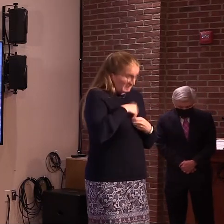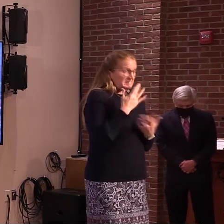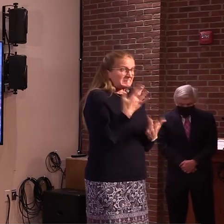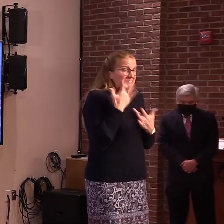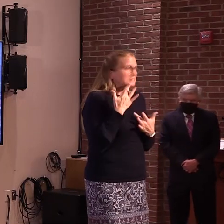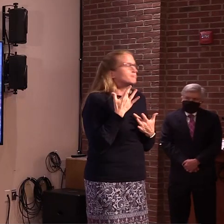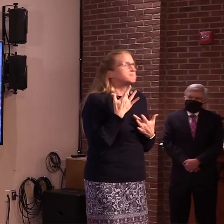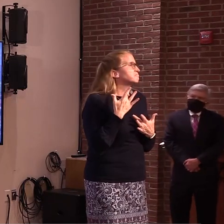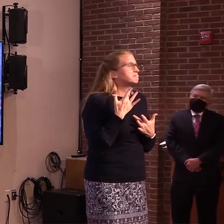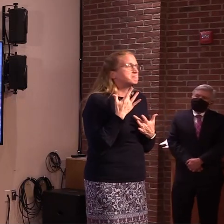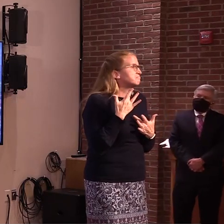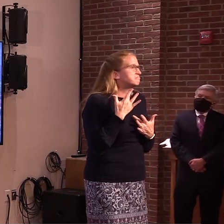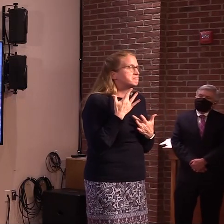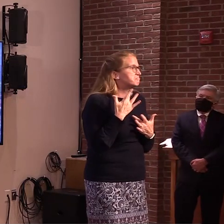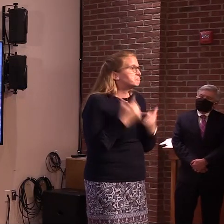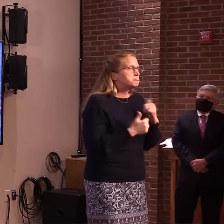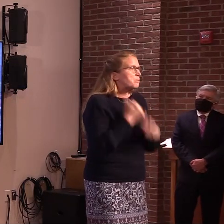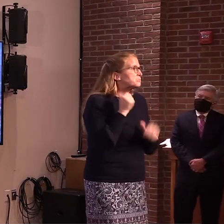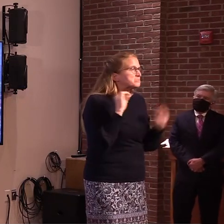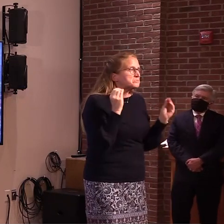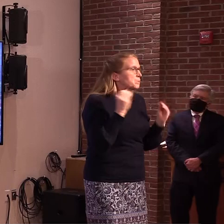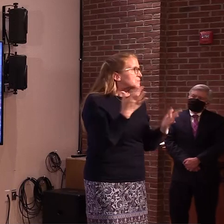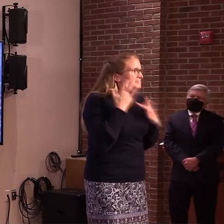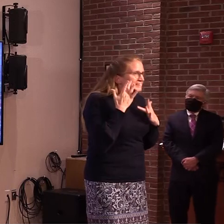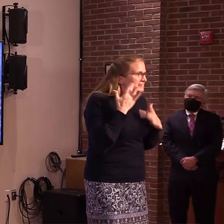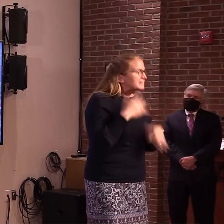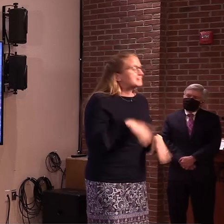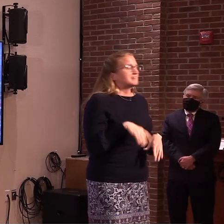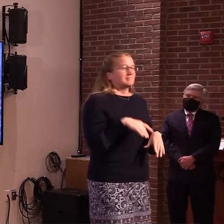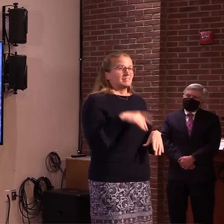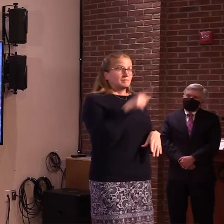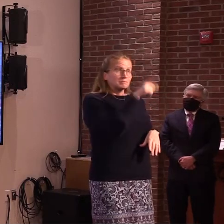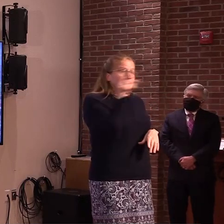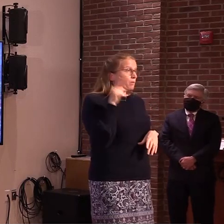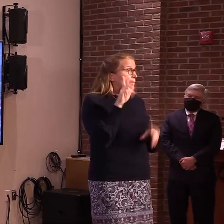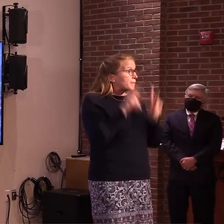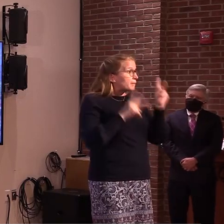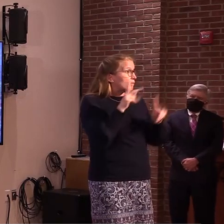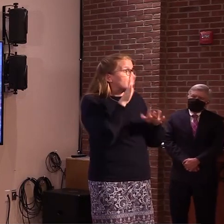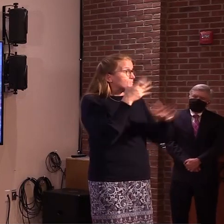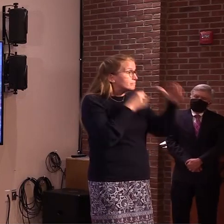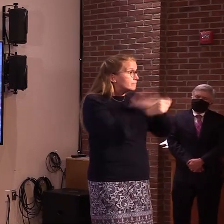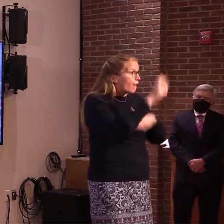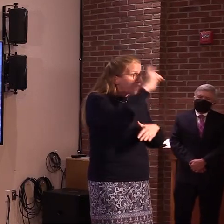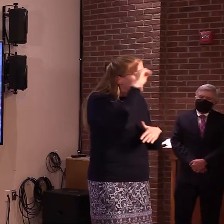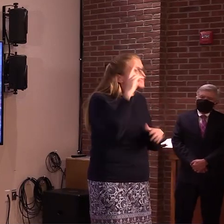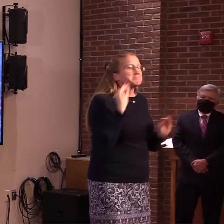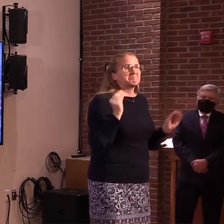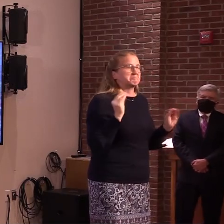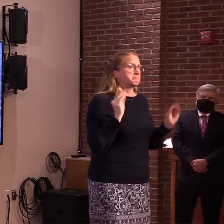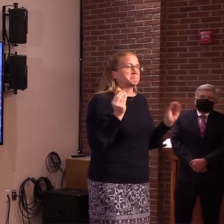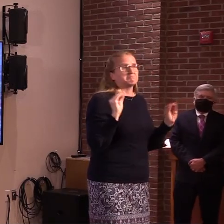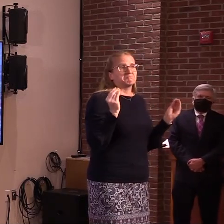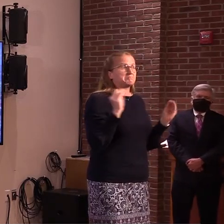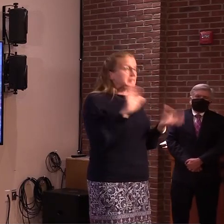There are still no reports of hospitalizations or deaths related to this current outbreak.